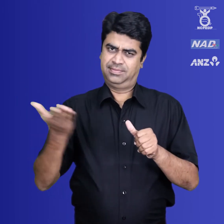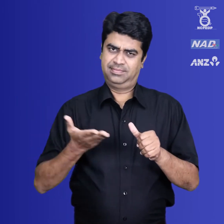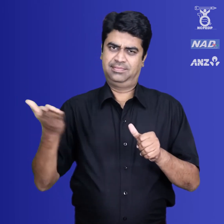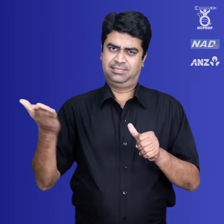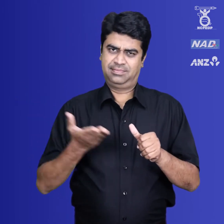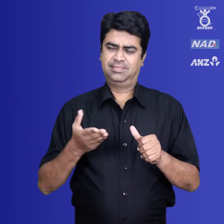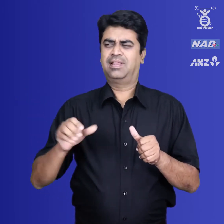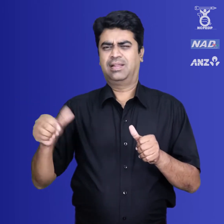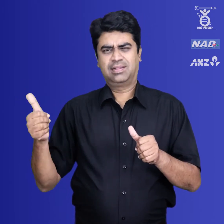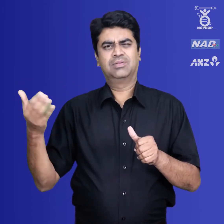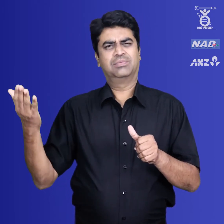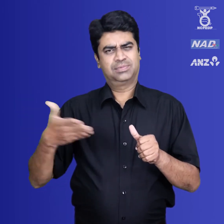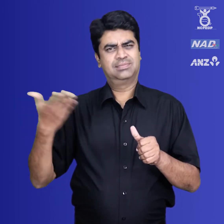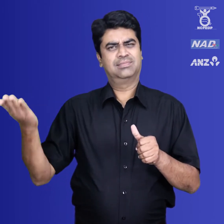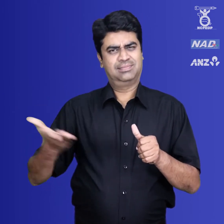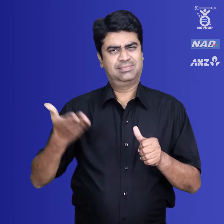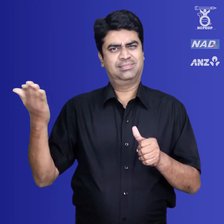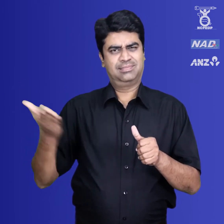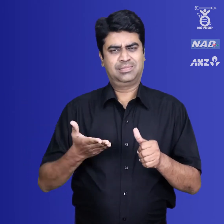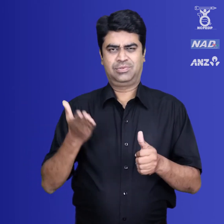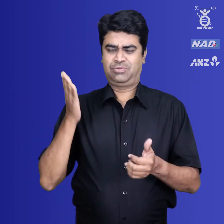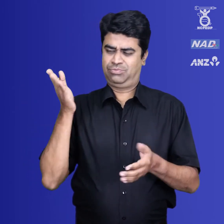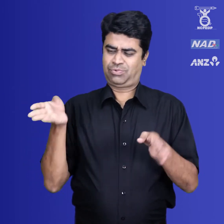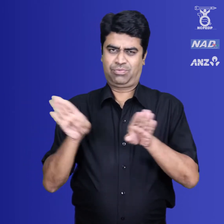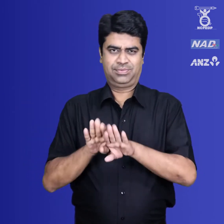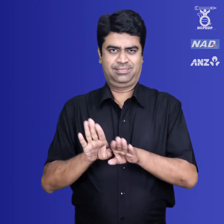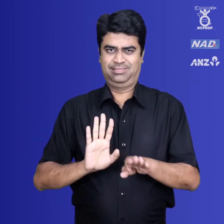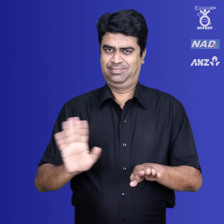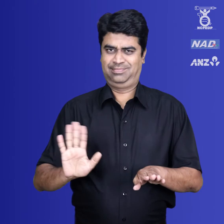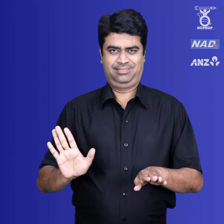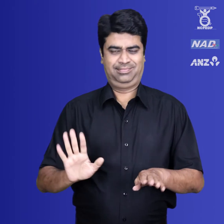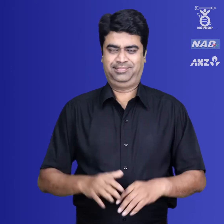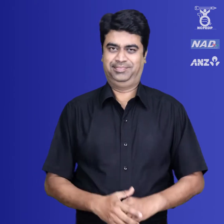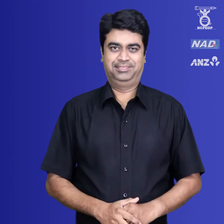Application of other laws not barred.